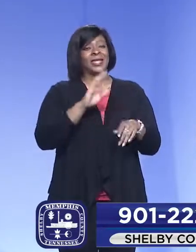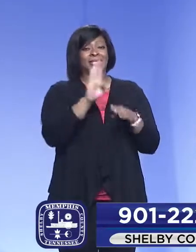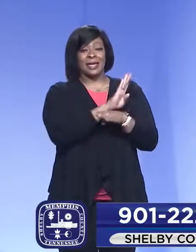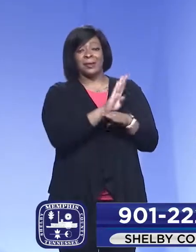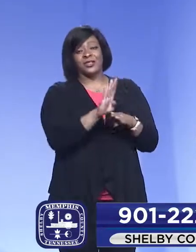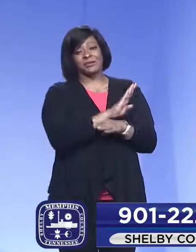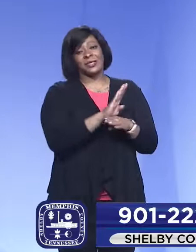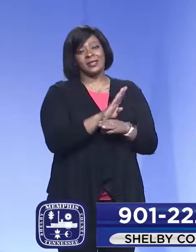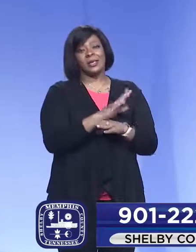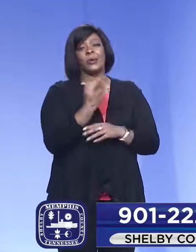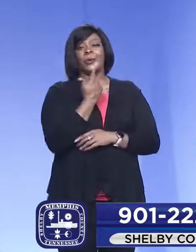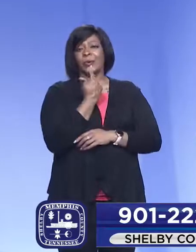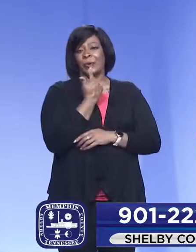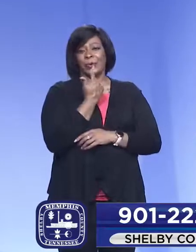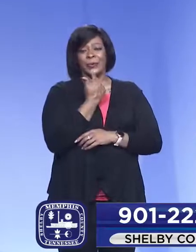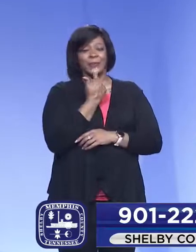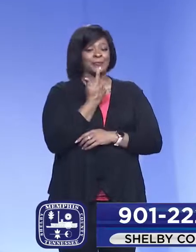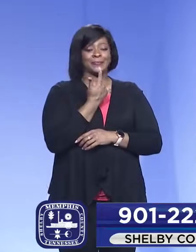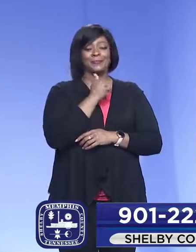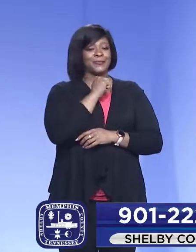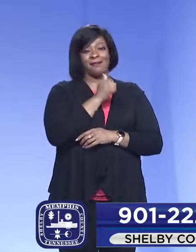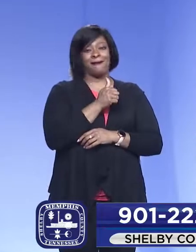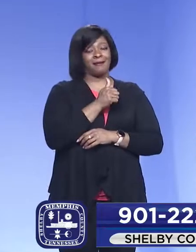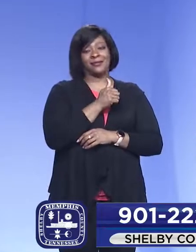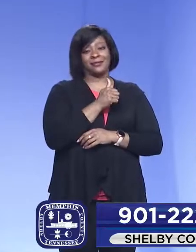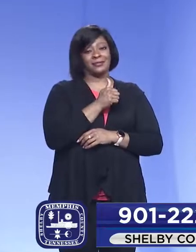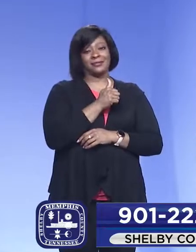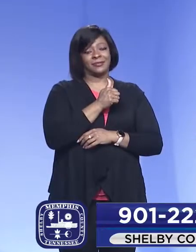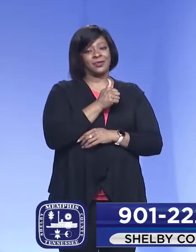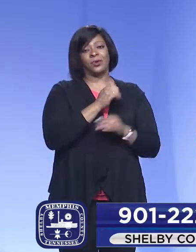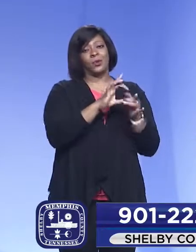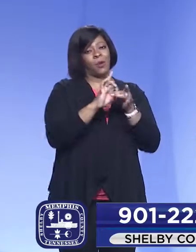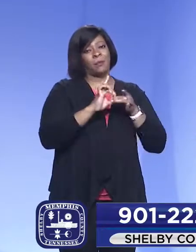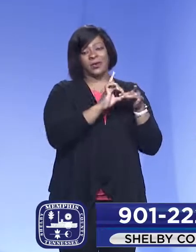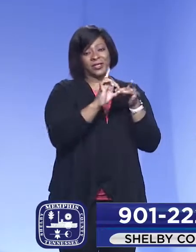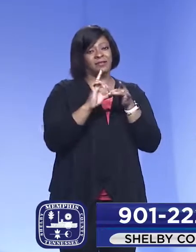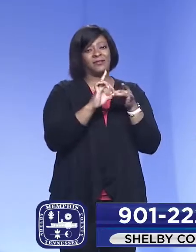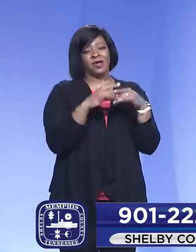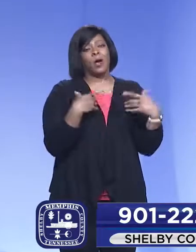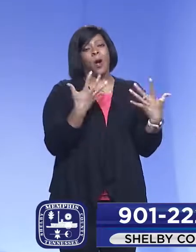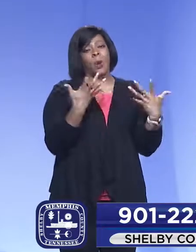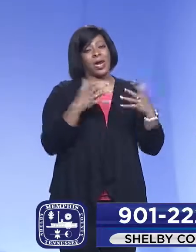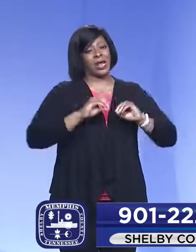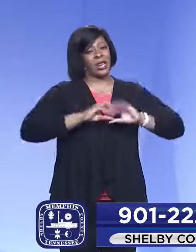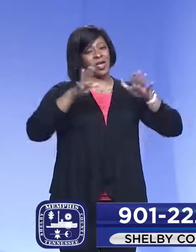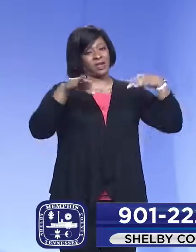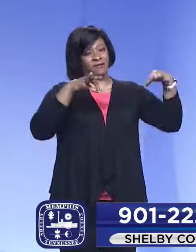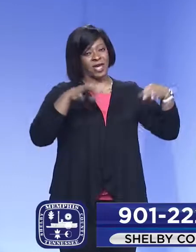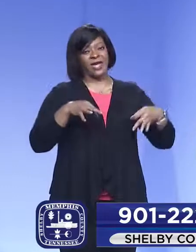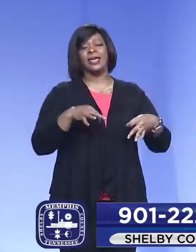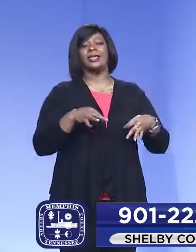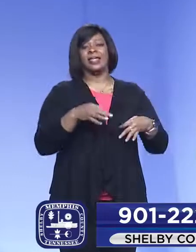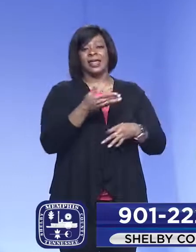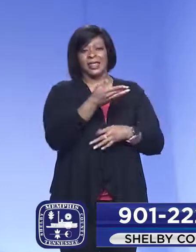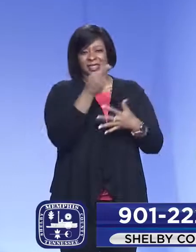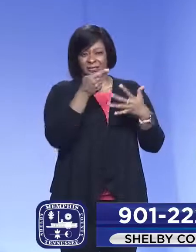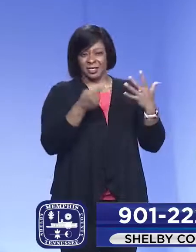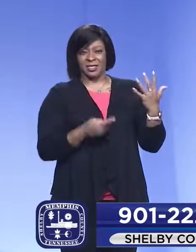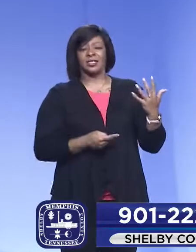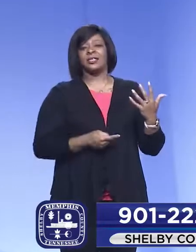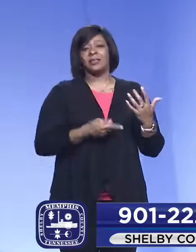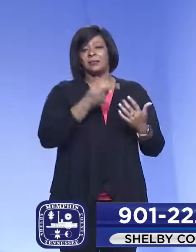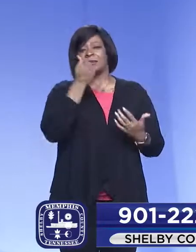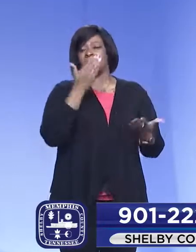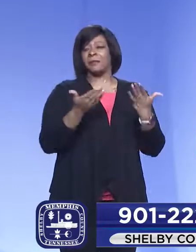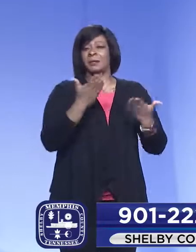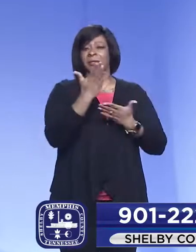establishments who were not cooperative, and I just want to clarify some things because there may have